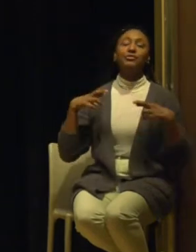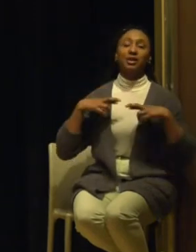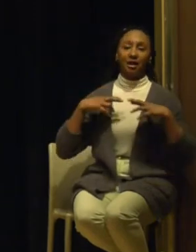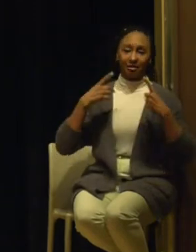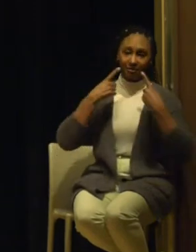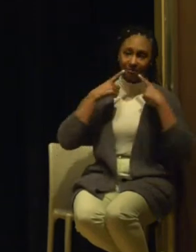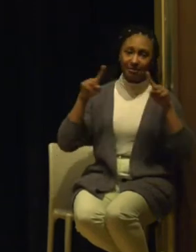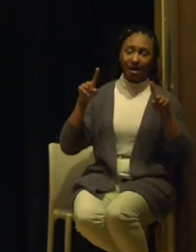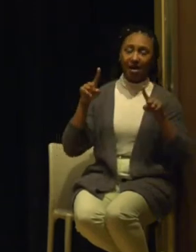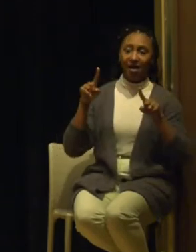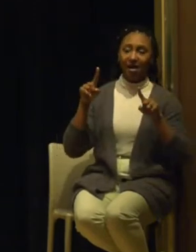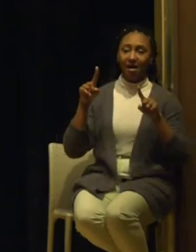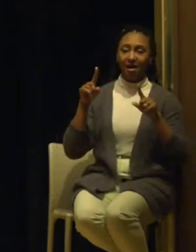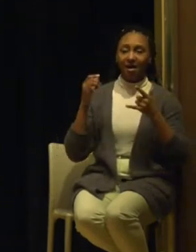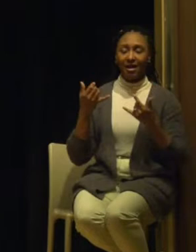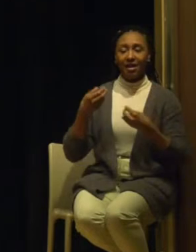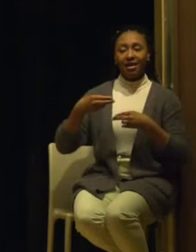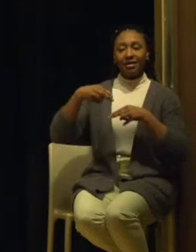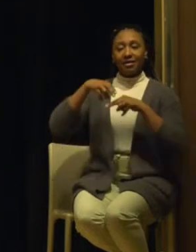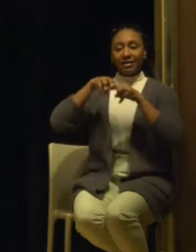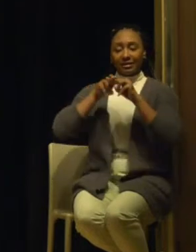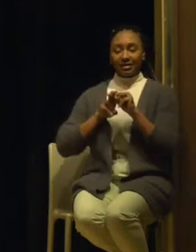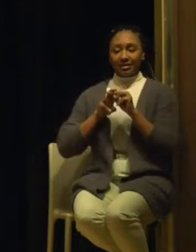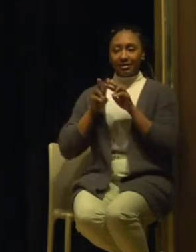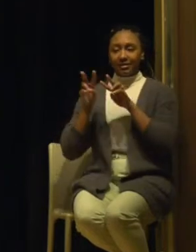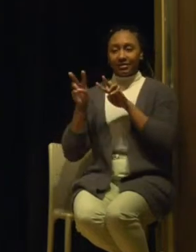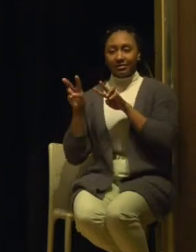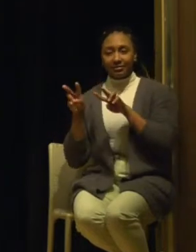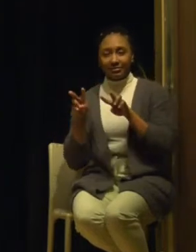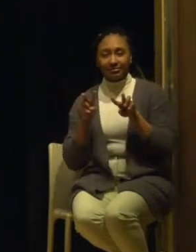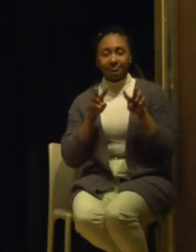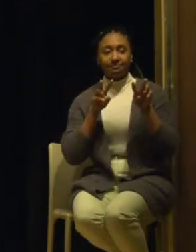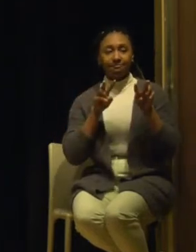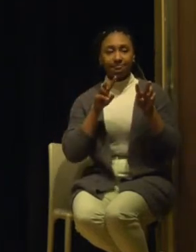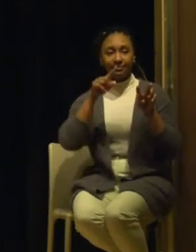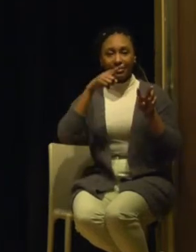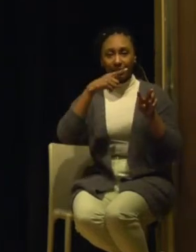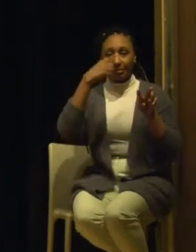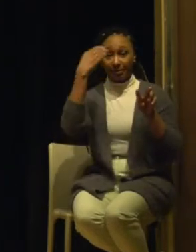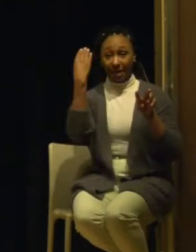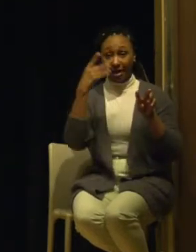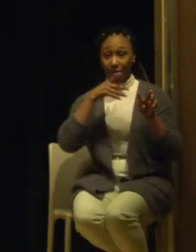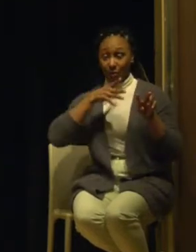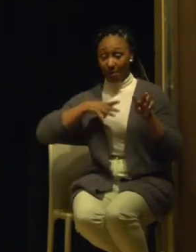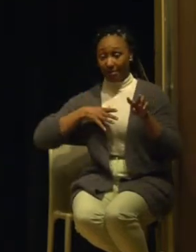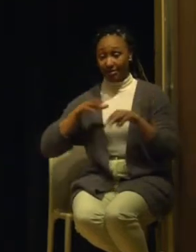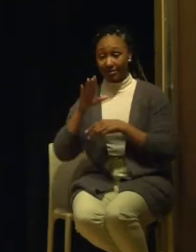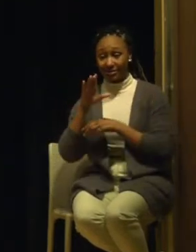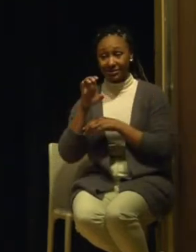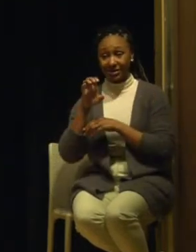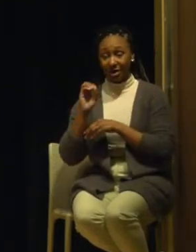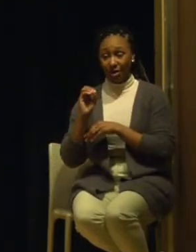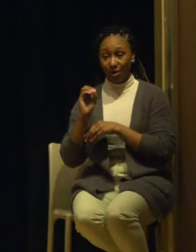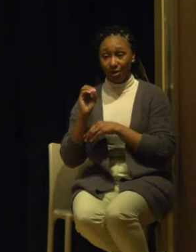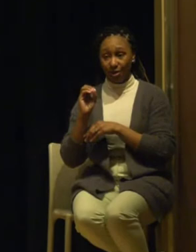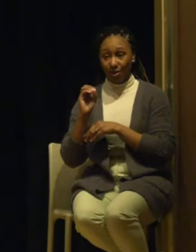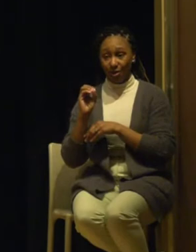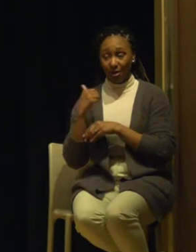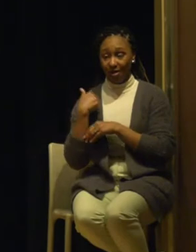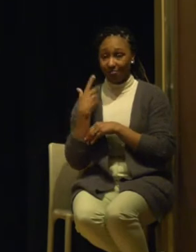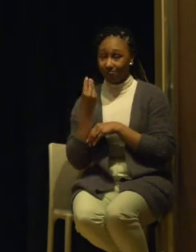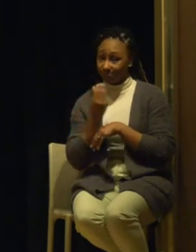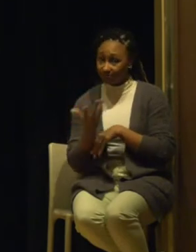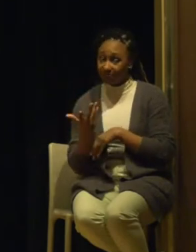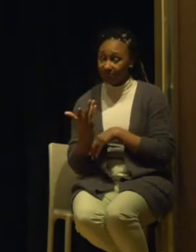looked around and realized how few Black women there are in CEO positions. Yeah. I mean, when I say few, it's, you know, there are